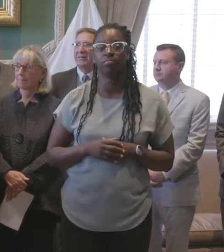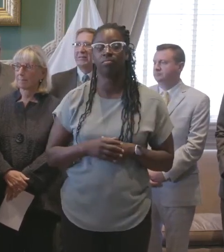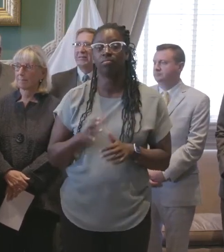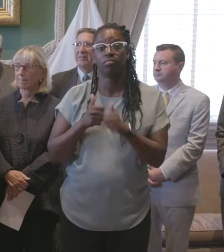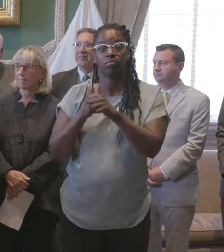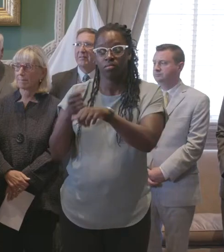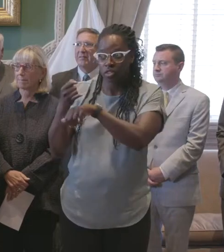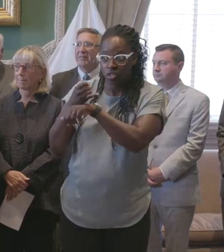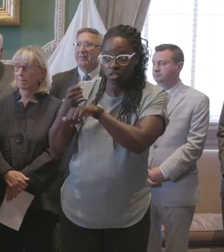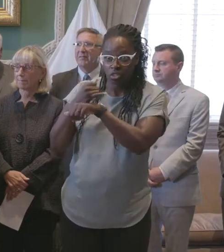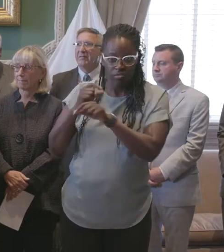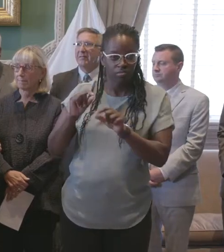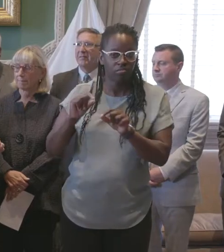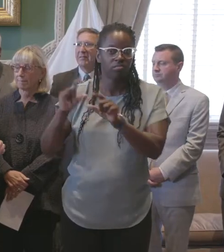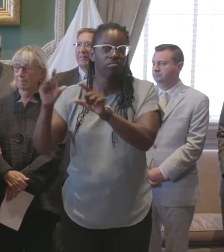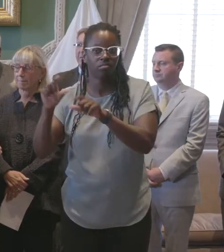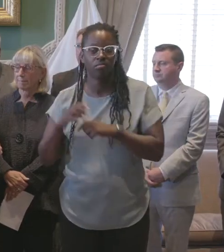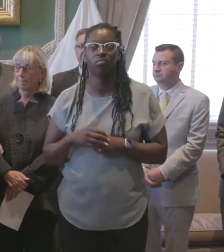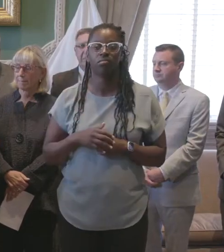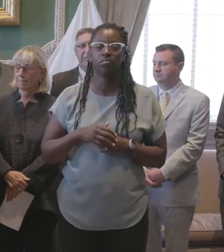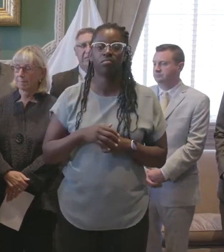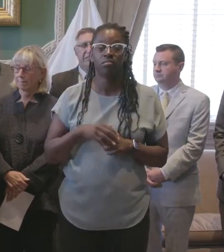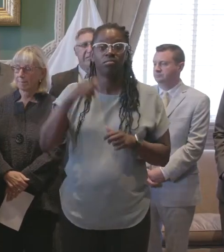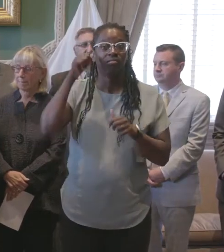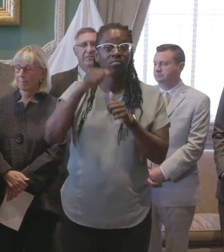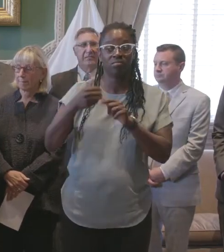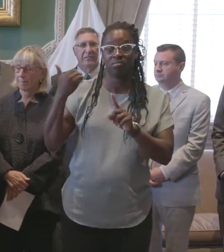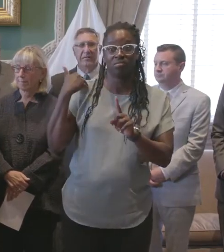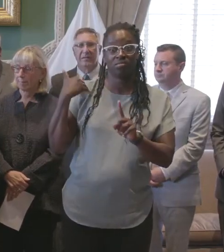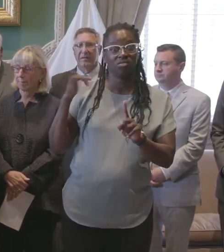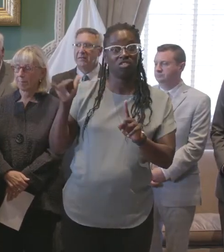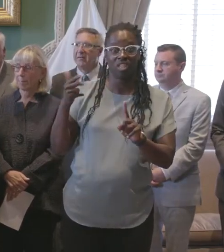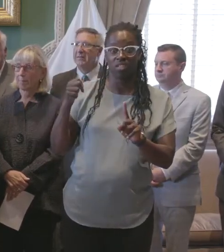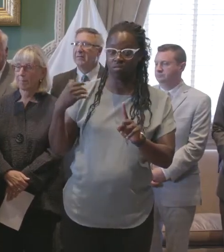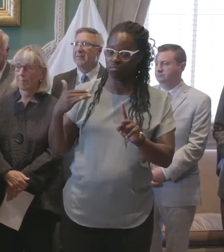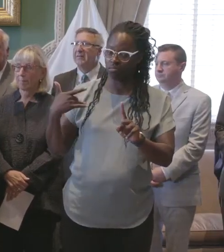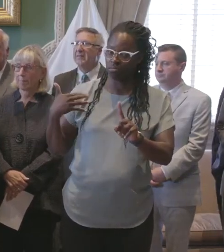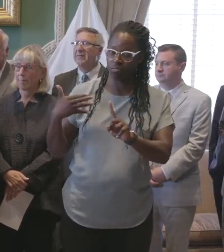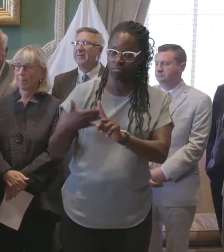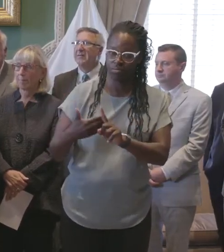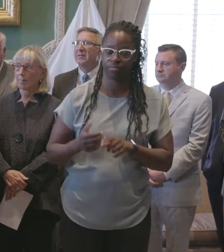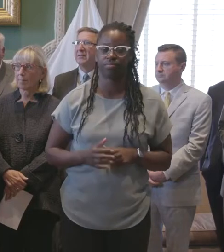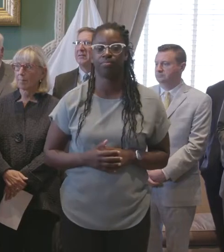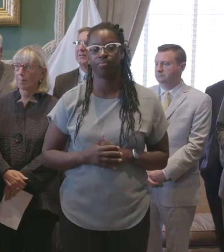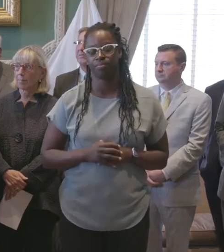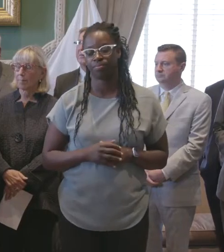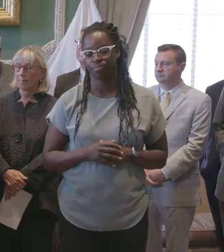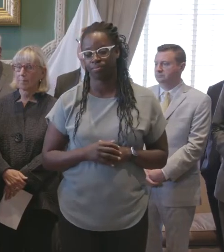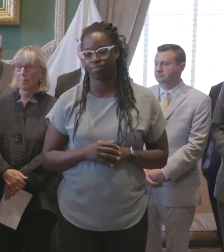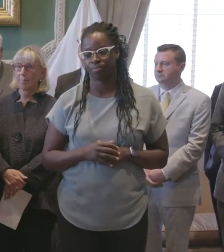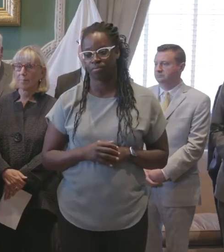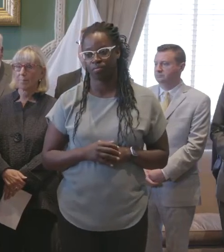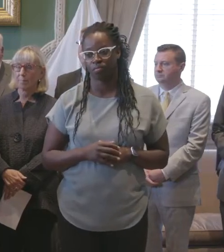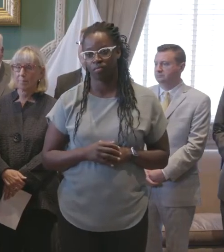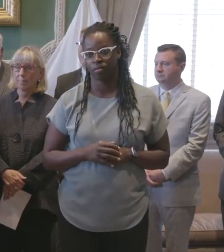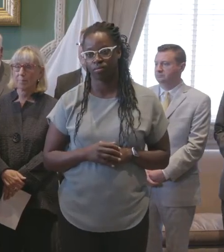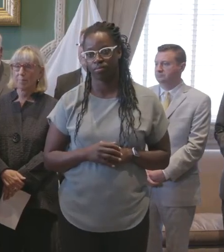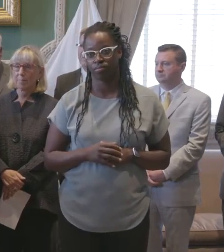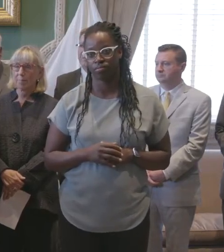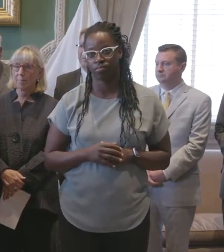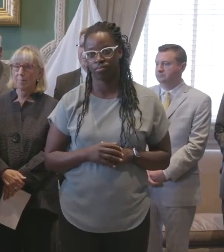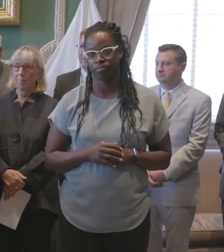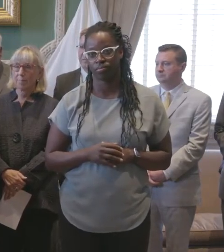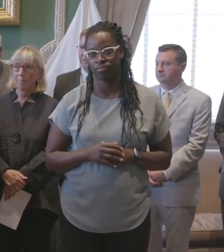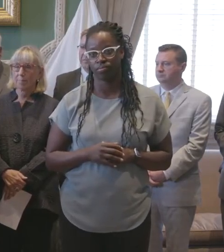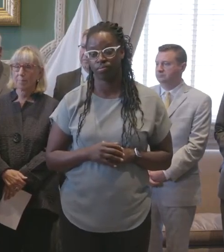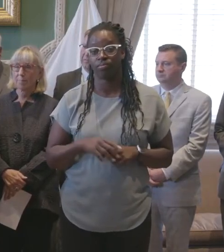set out to reach when we filed back in January. We are also doubling down in areas where we excel in Massachusetts, from quality of